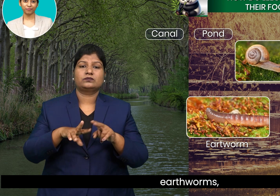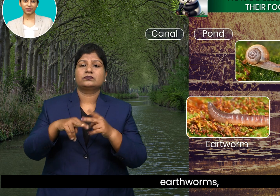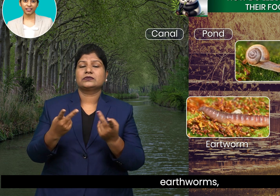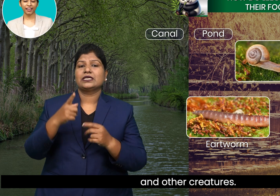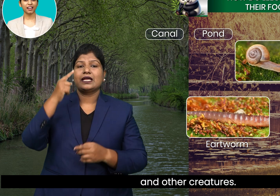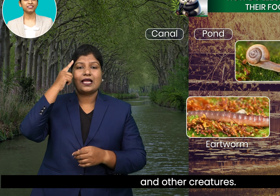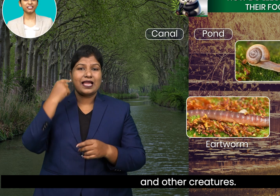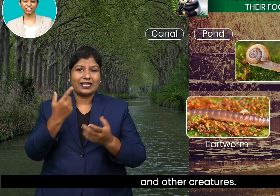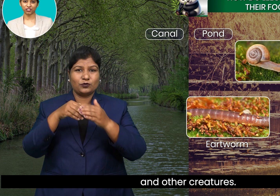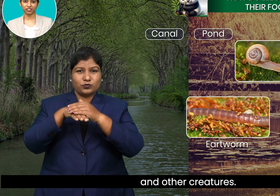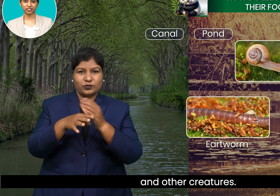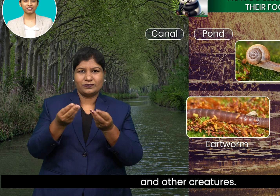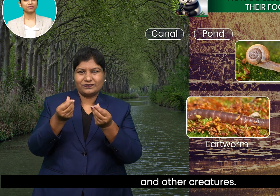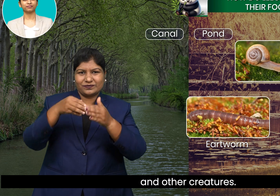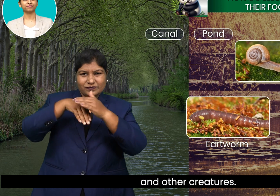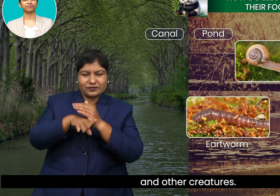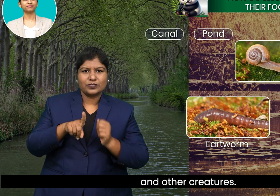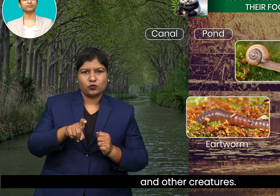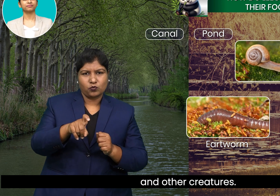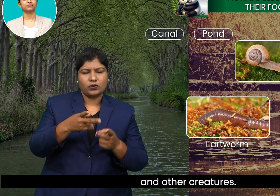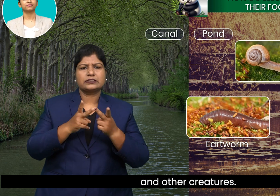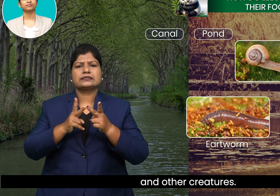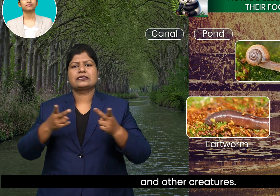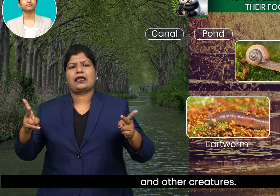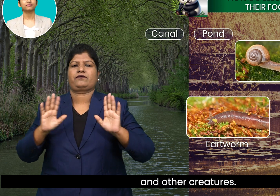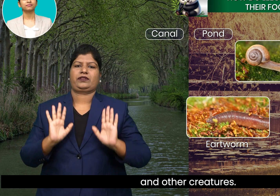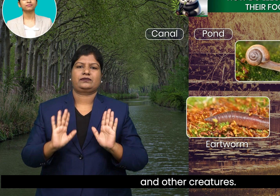earthworms, and other creatures.